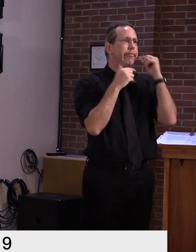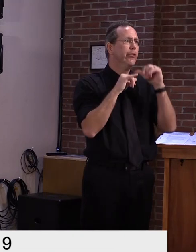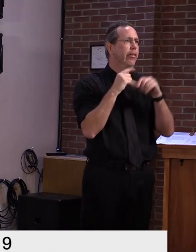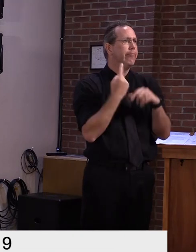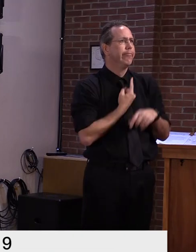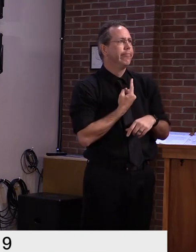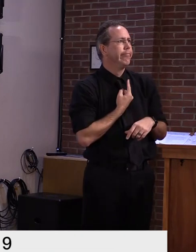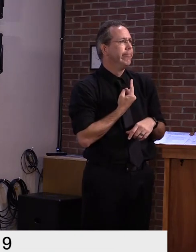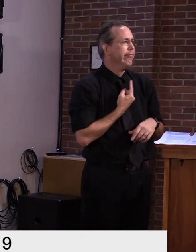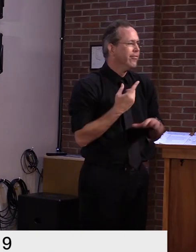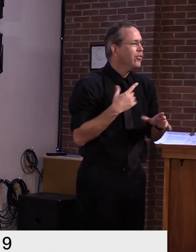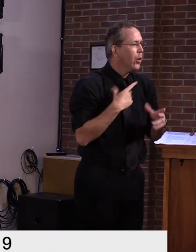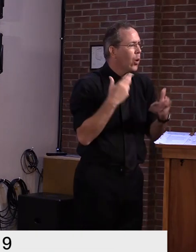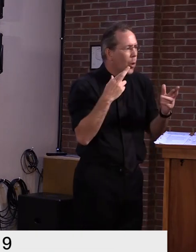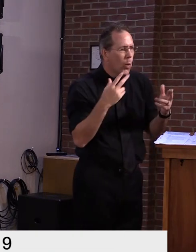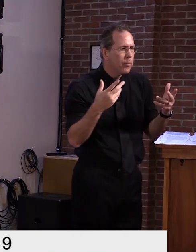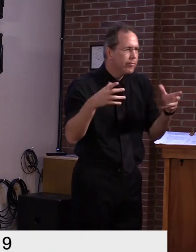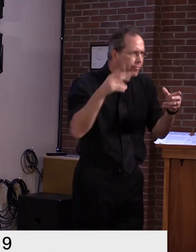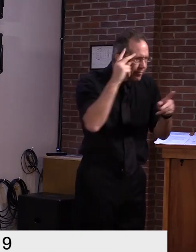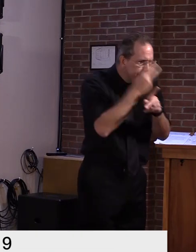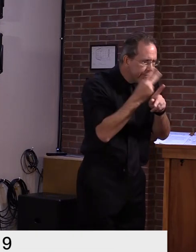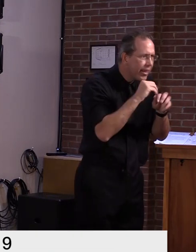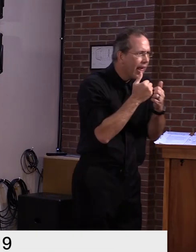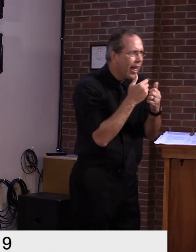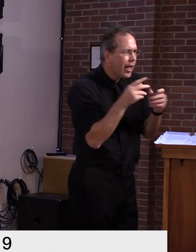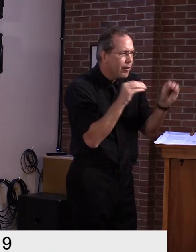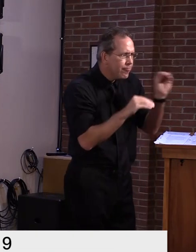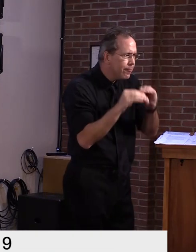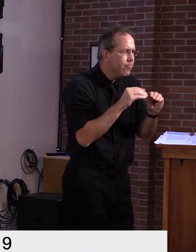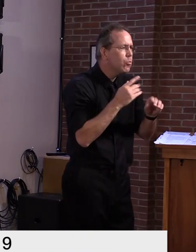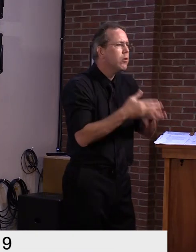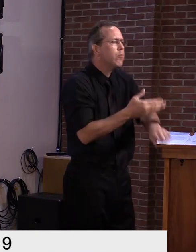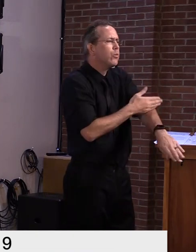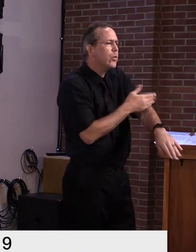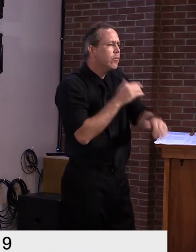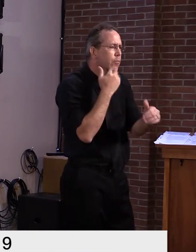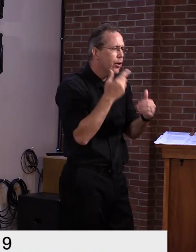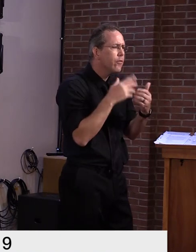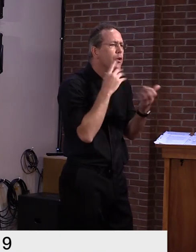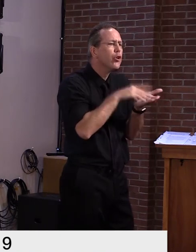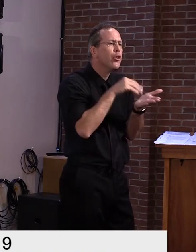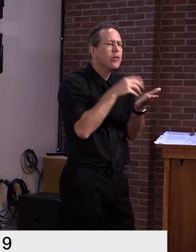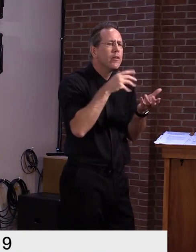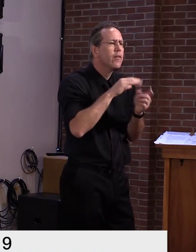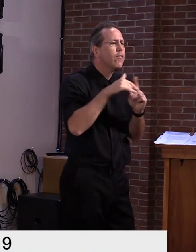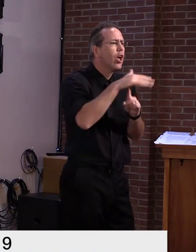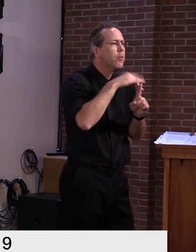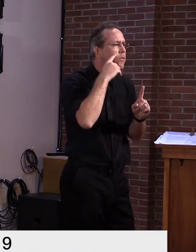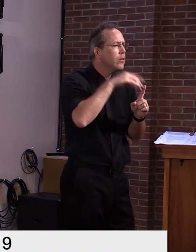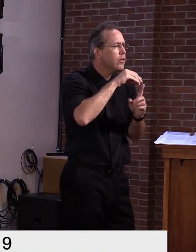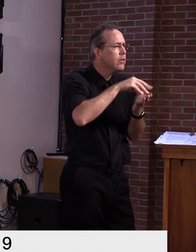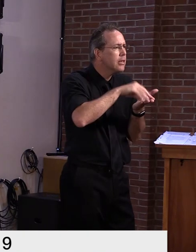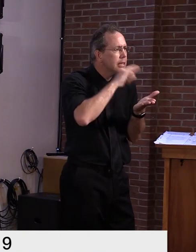to further help the child that are in these child care centers.